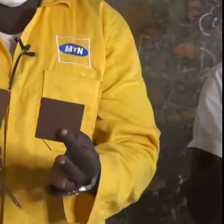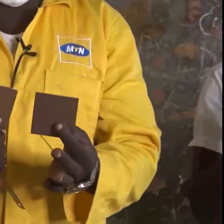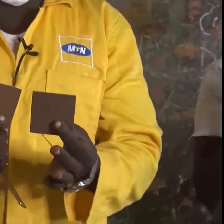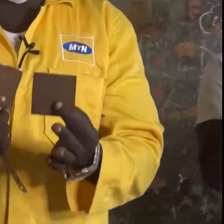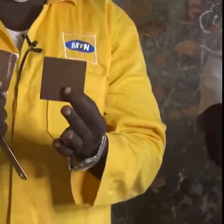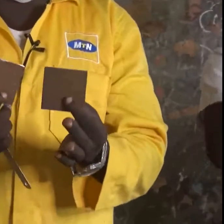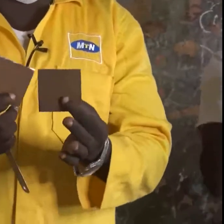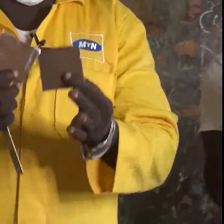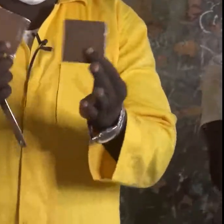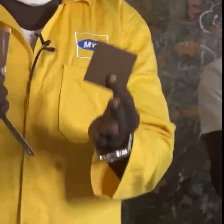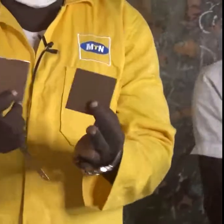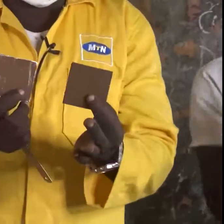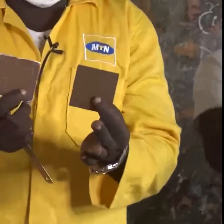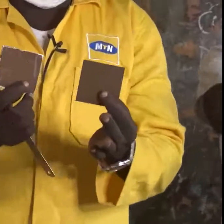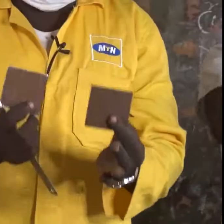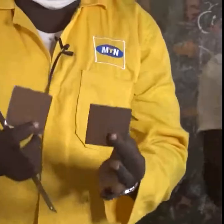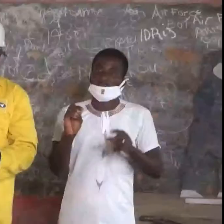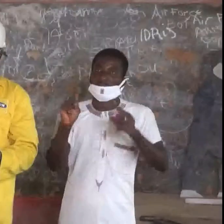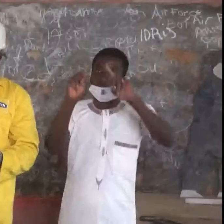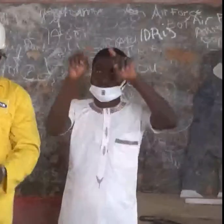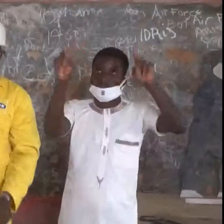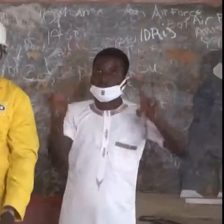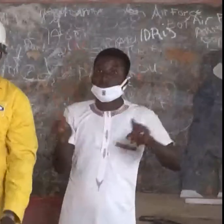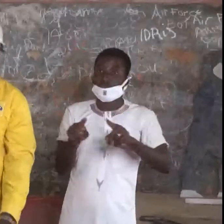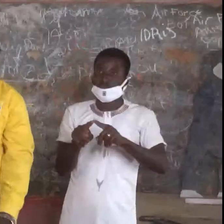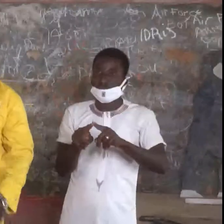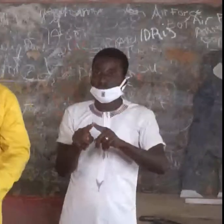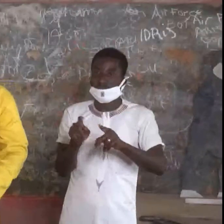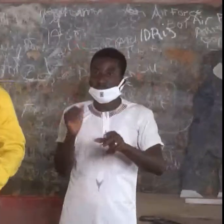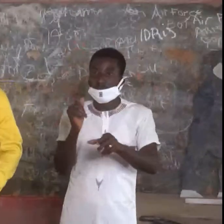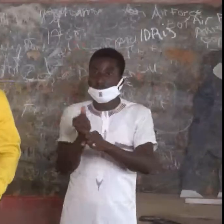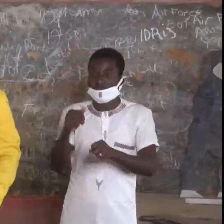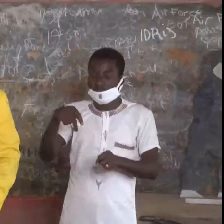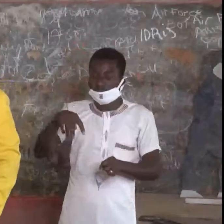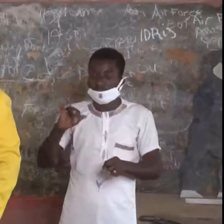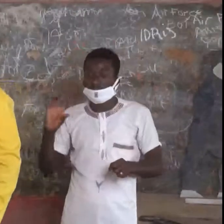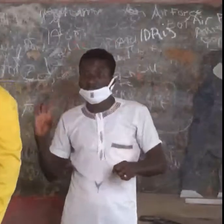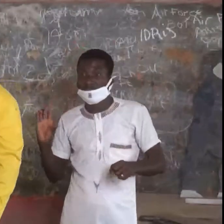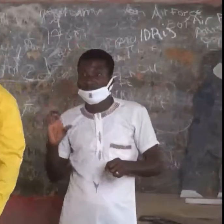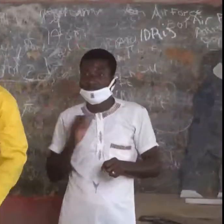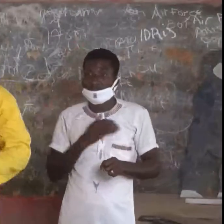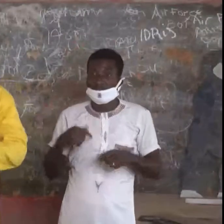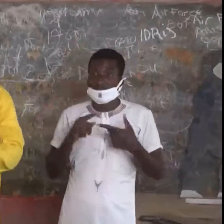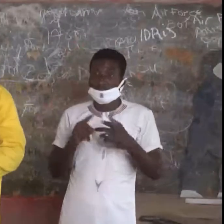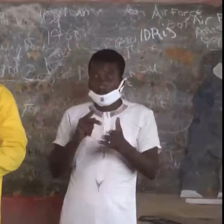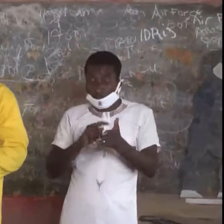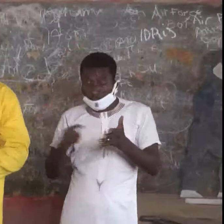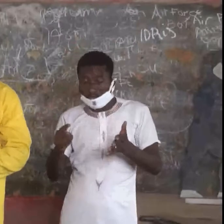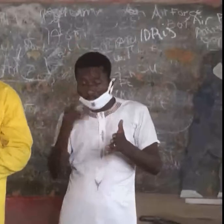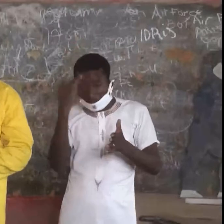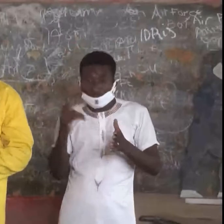by 70, which is supposed to be a square workpiece. Now we are going to mark each of the workpiece because they have different